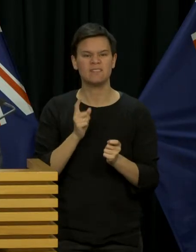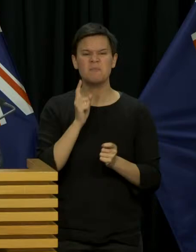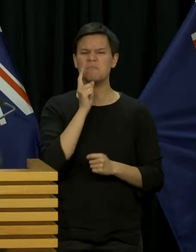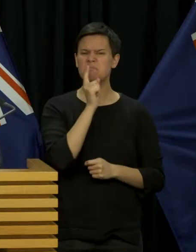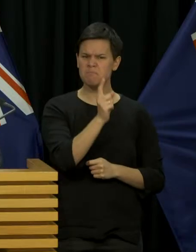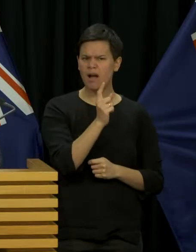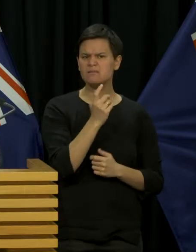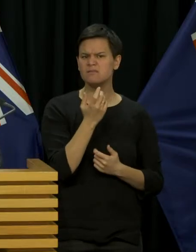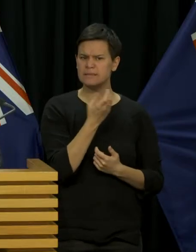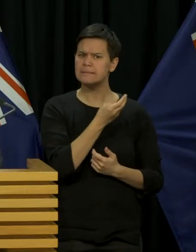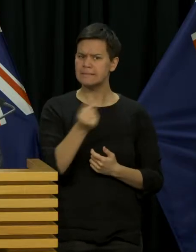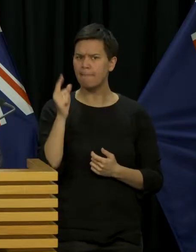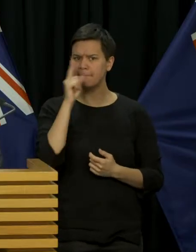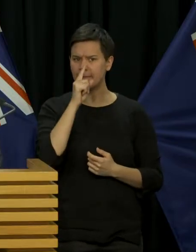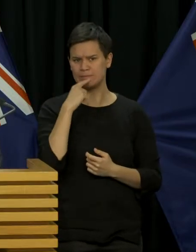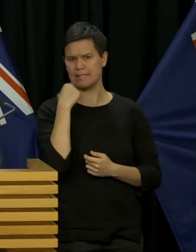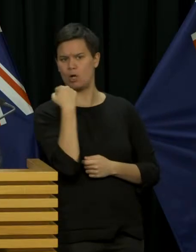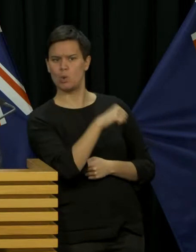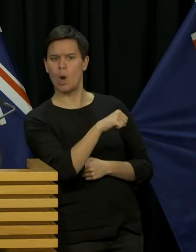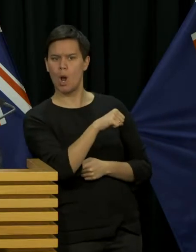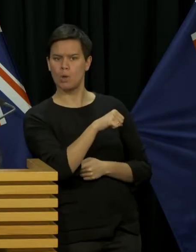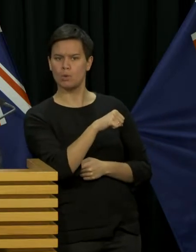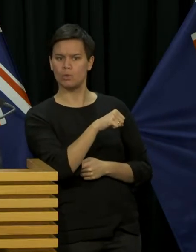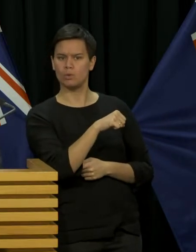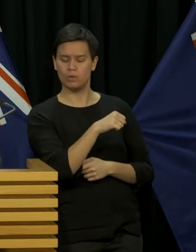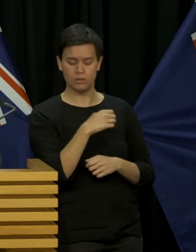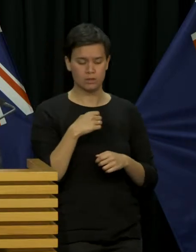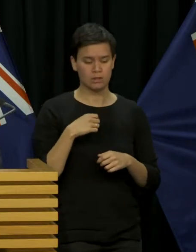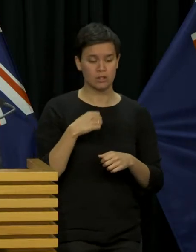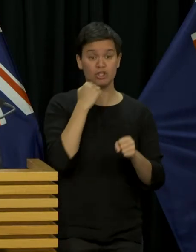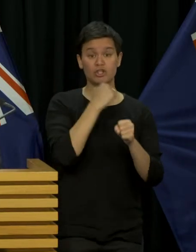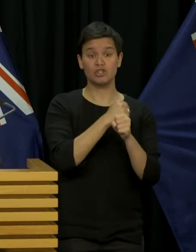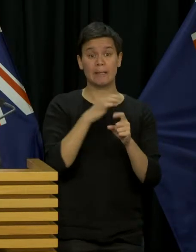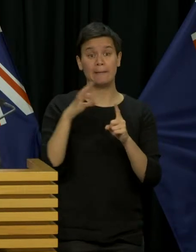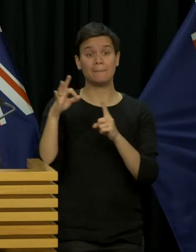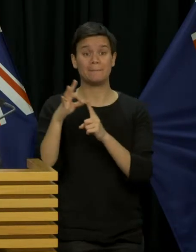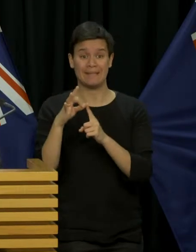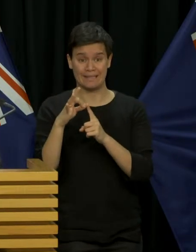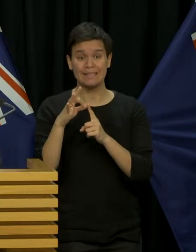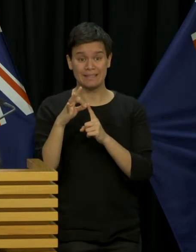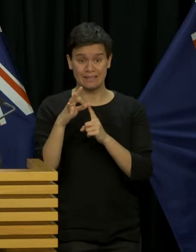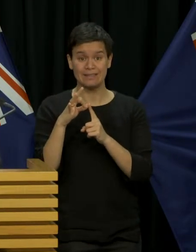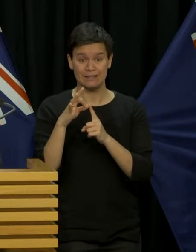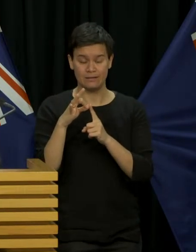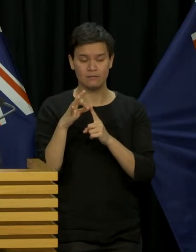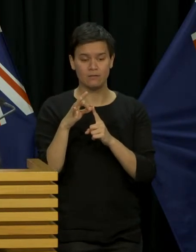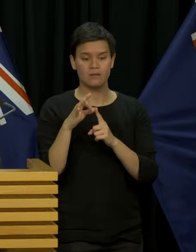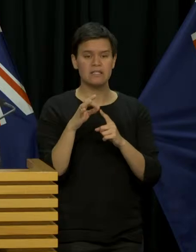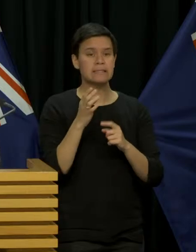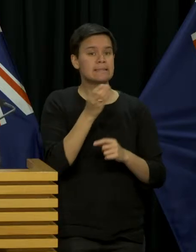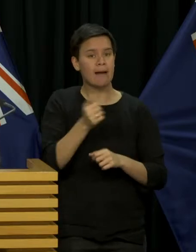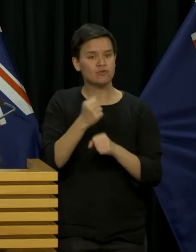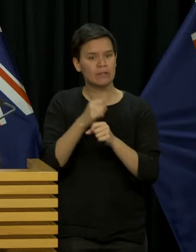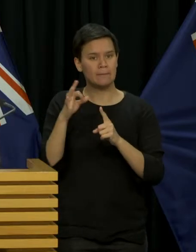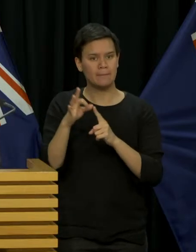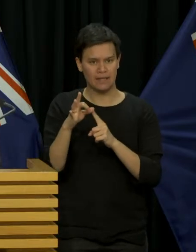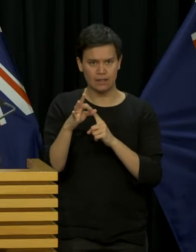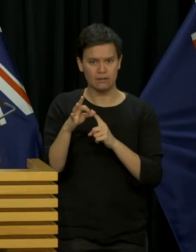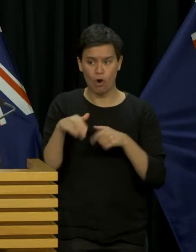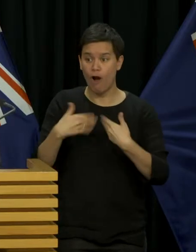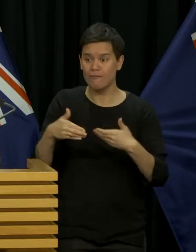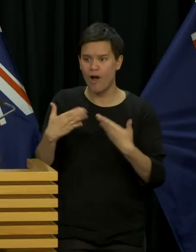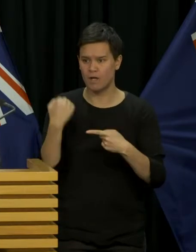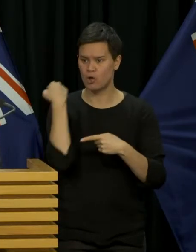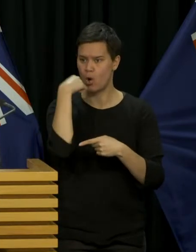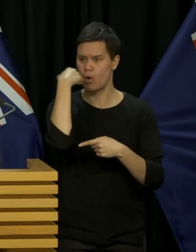quite a range of declines, so around 10% of GPs said nearly everybody was declining the test. The introduction of the option